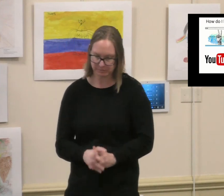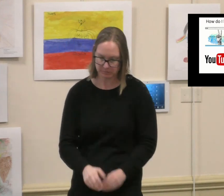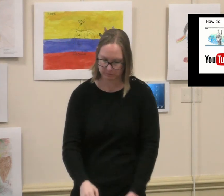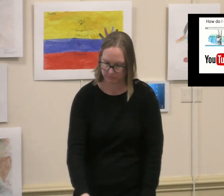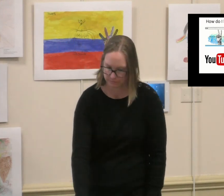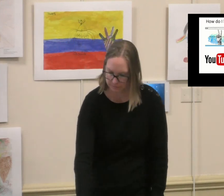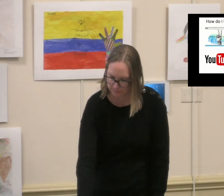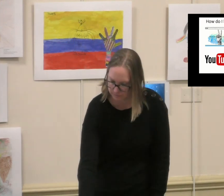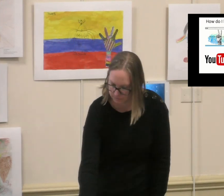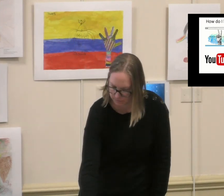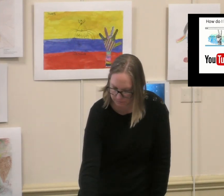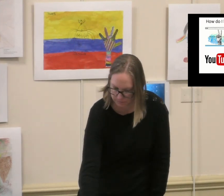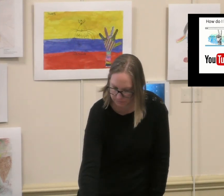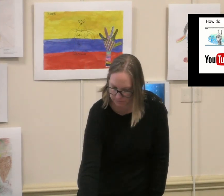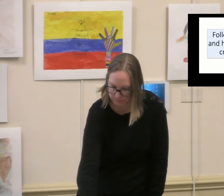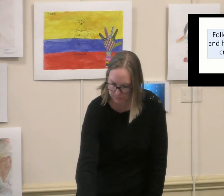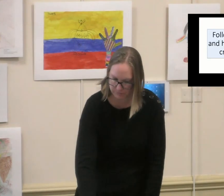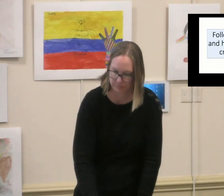looking to learn in ASL.